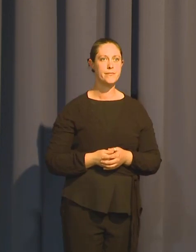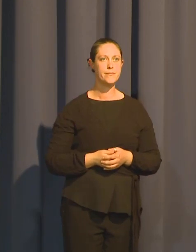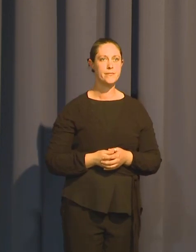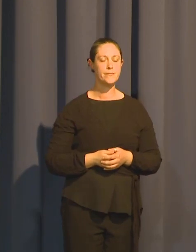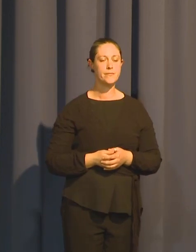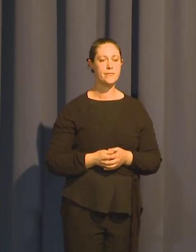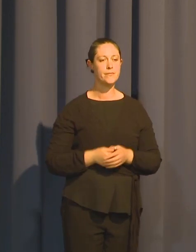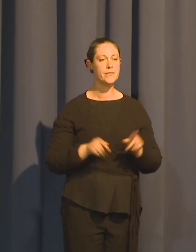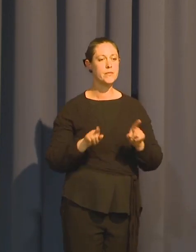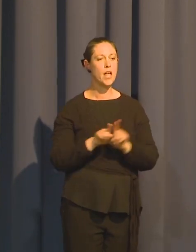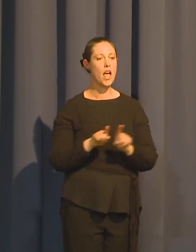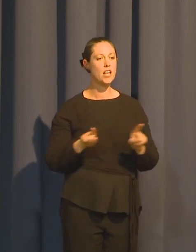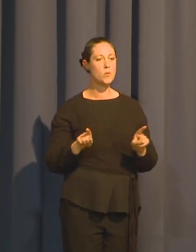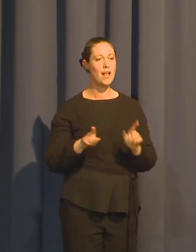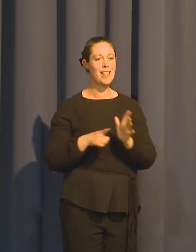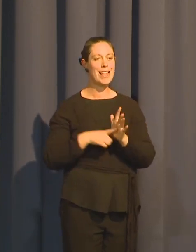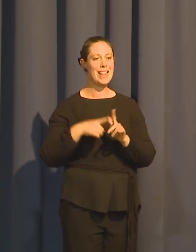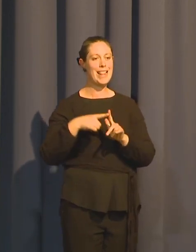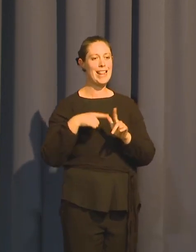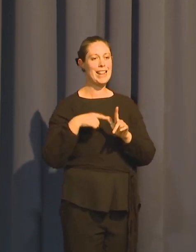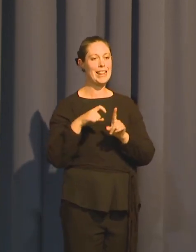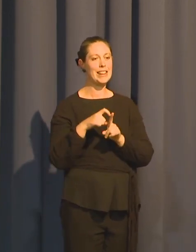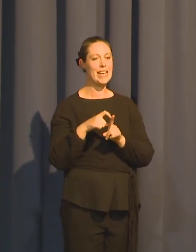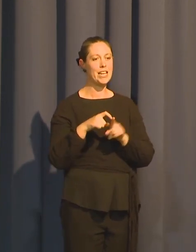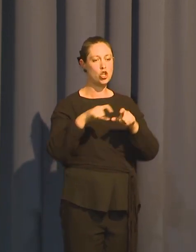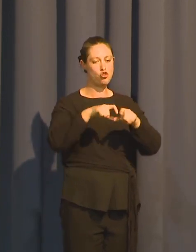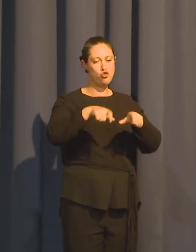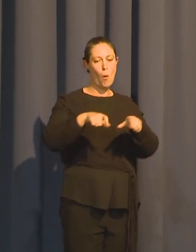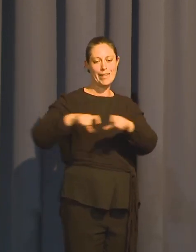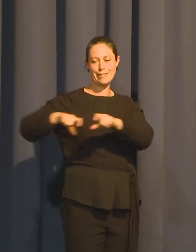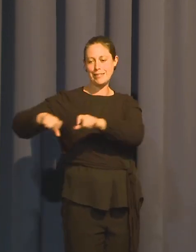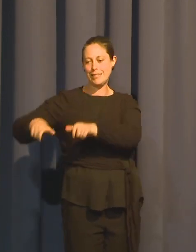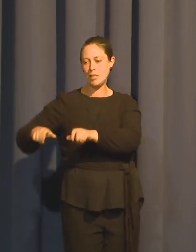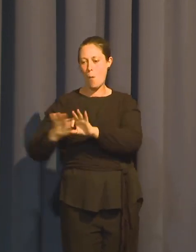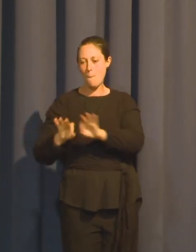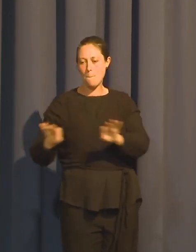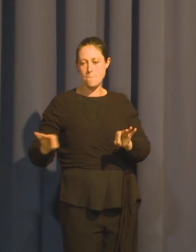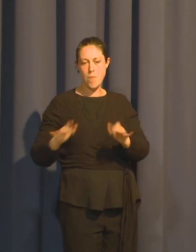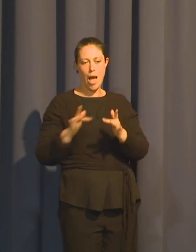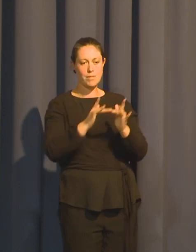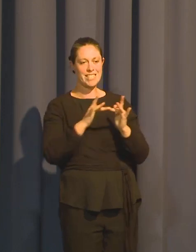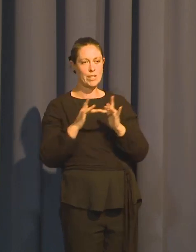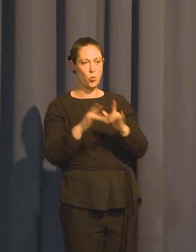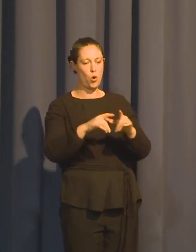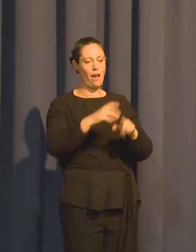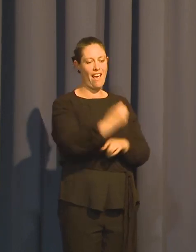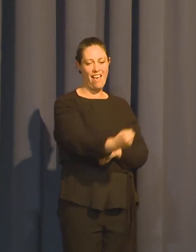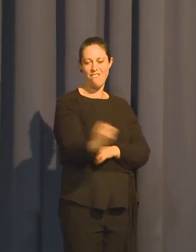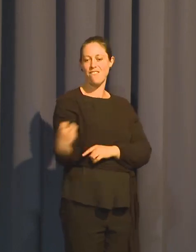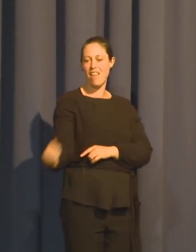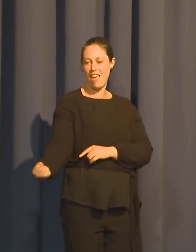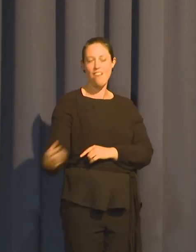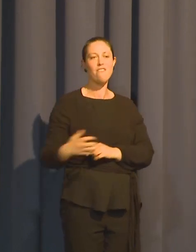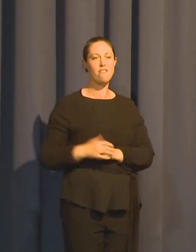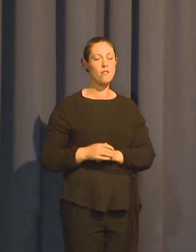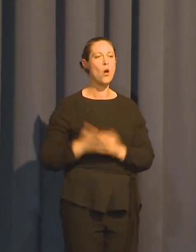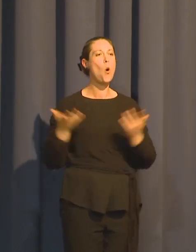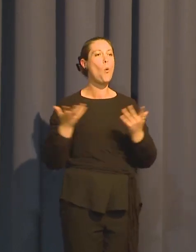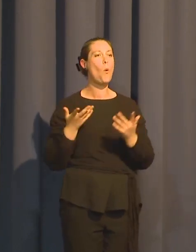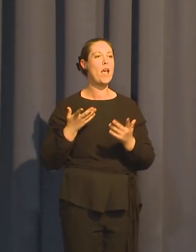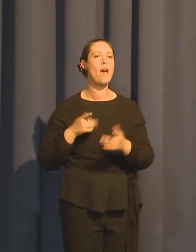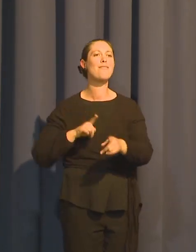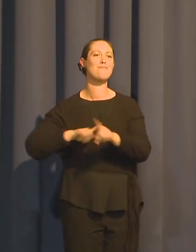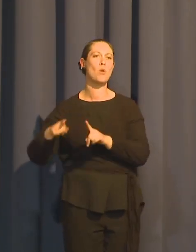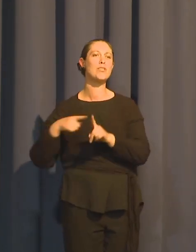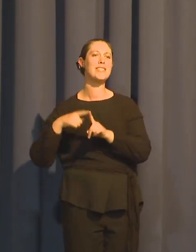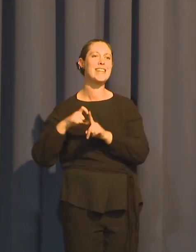We've also confirmed the presence of lead joints, as I mentioned before, in a number of areas of the pipework, so largely in Edinburgh Street. There